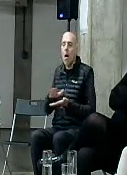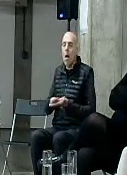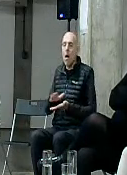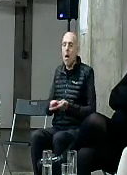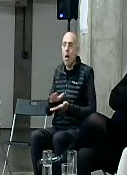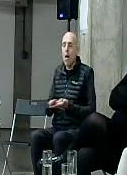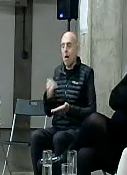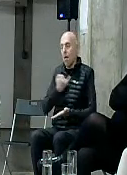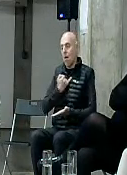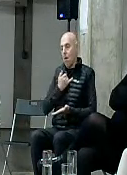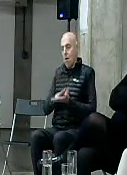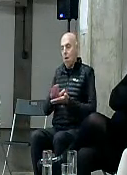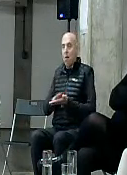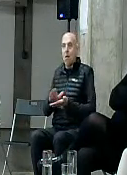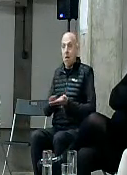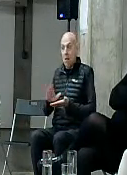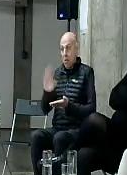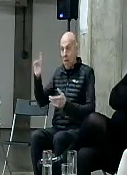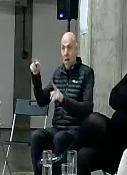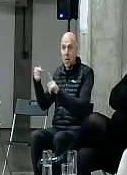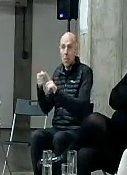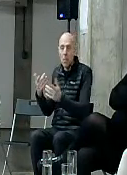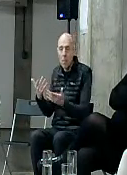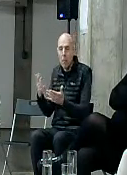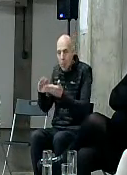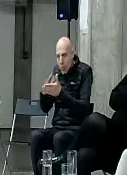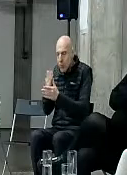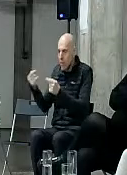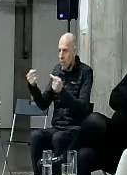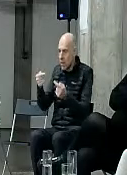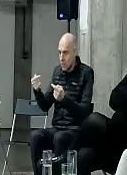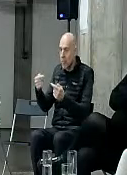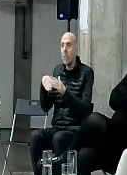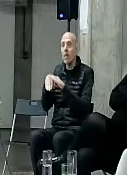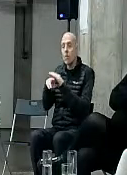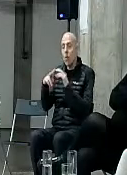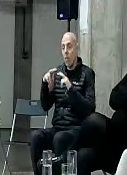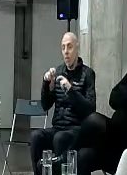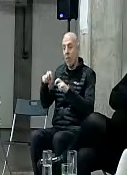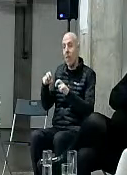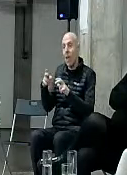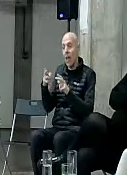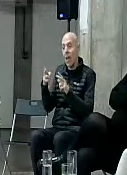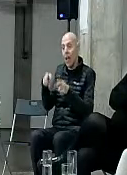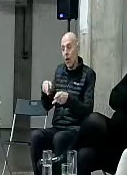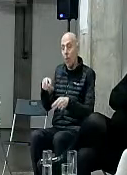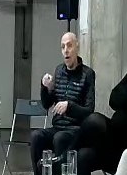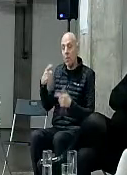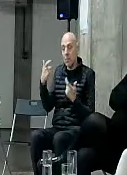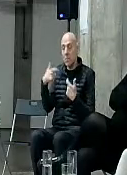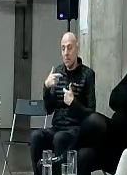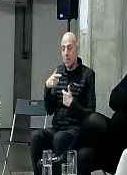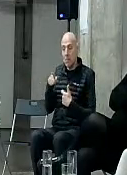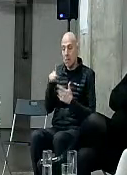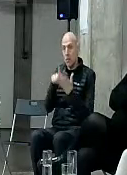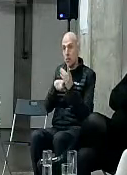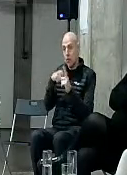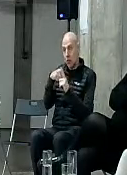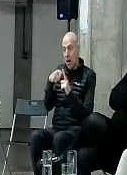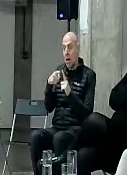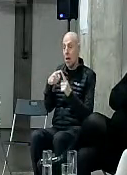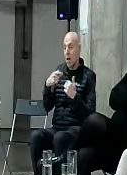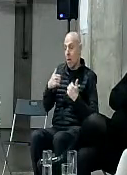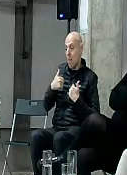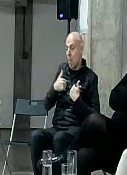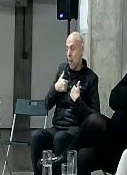blame whatsoever. So in the inquest for Jack, we had our barrister, and then there